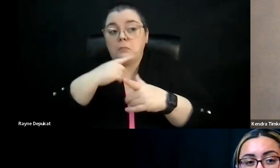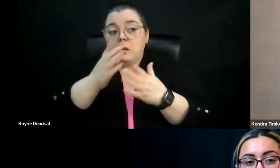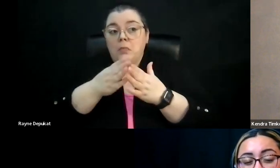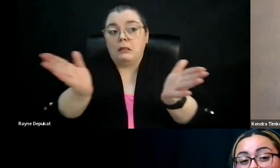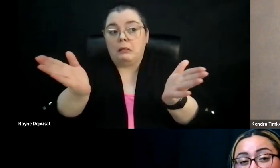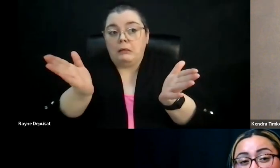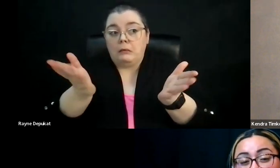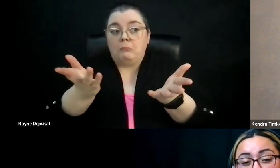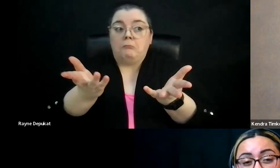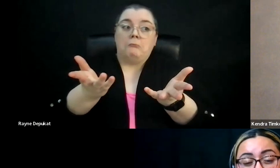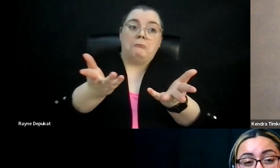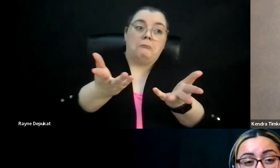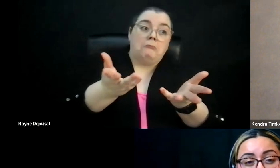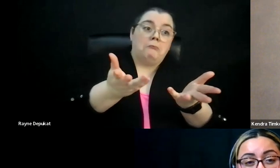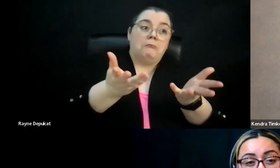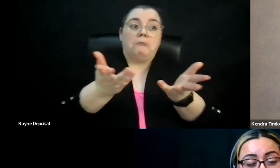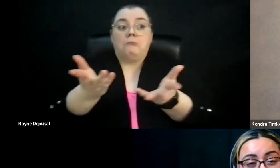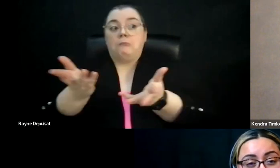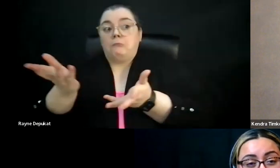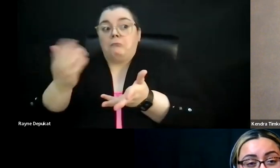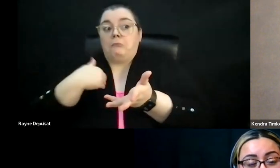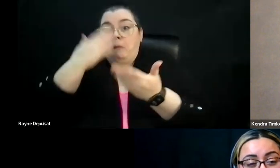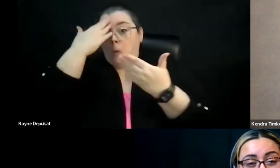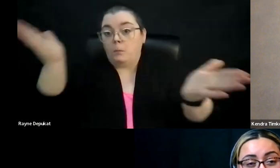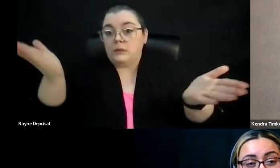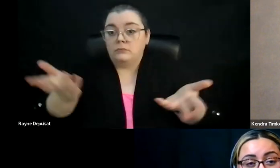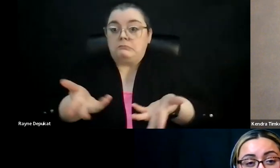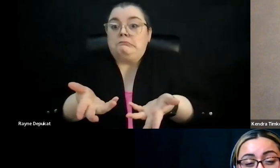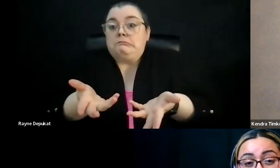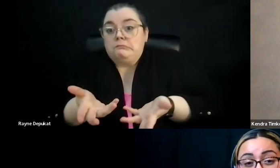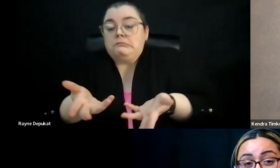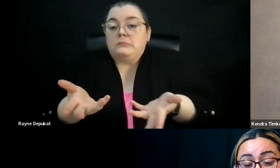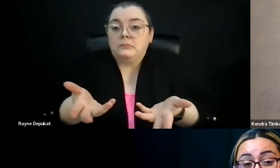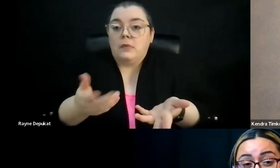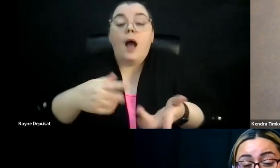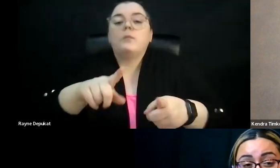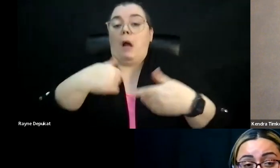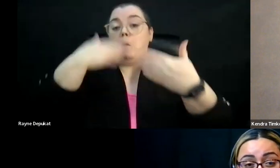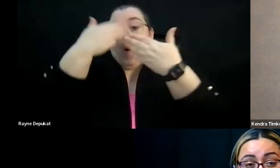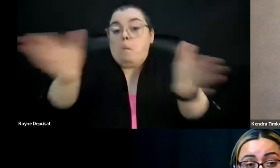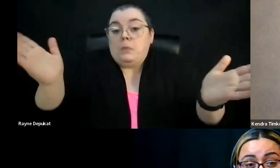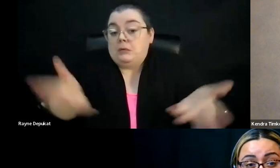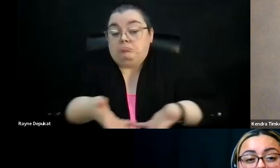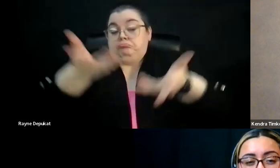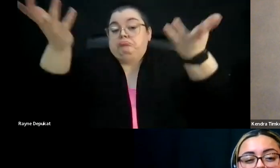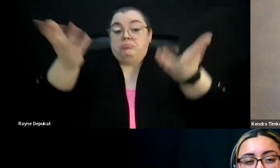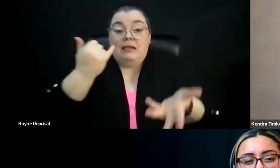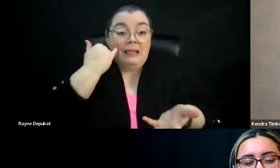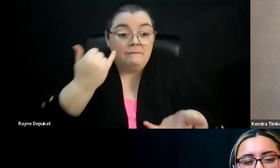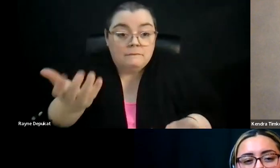If there's another way to share this publicly, you know, I'm unaware of it. I'm open to any ideas. I'm open, excuse me, interpreter, I'm